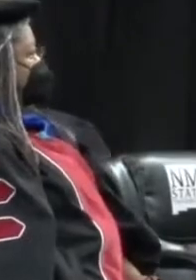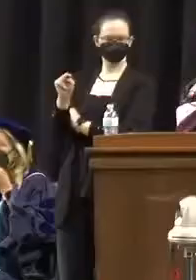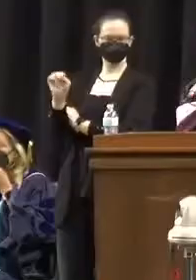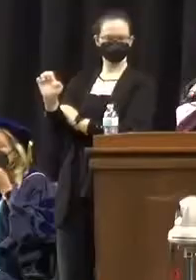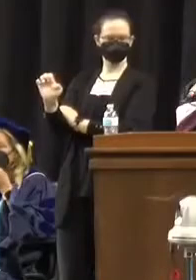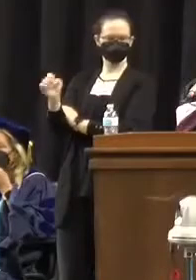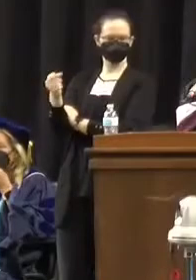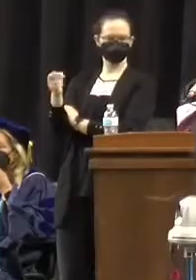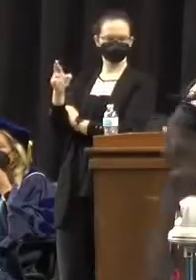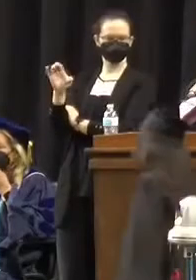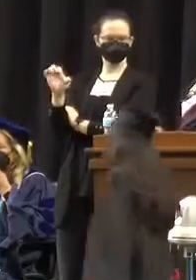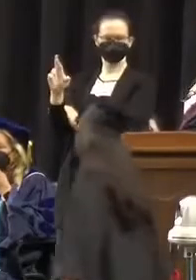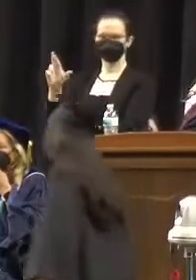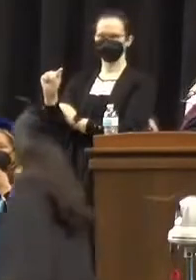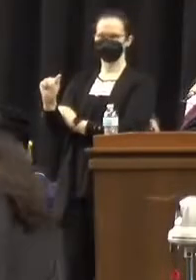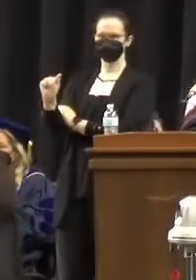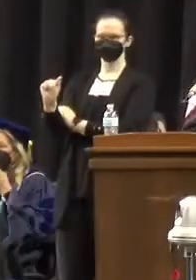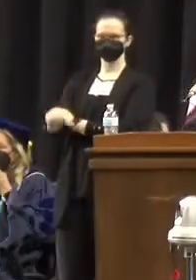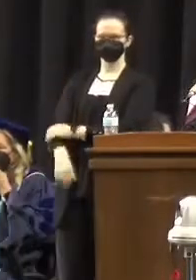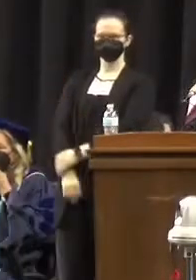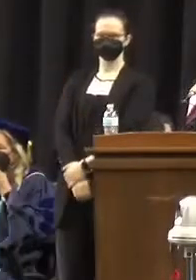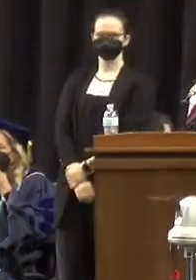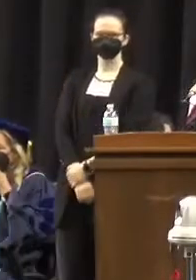Cheyenne Herrera.